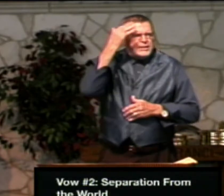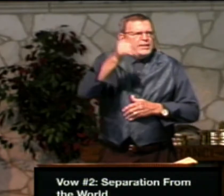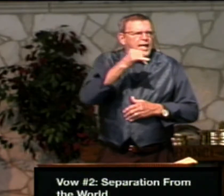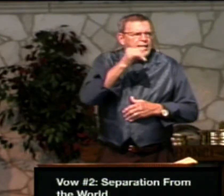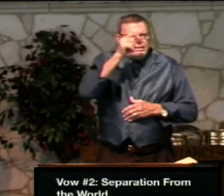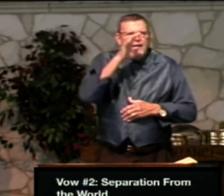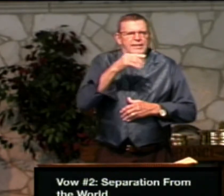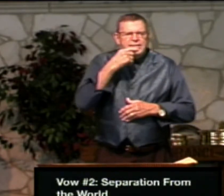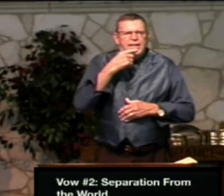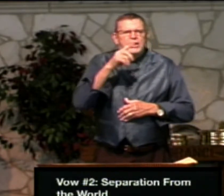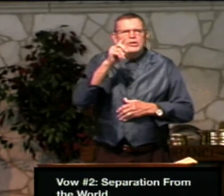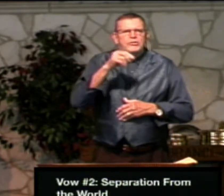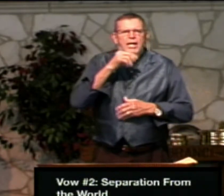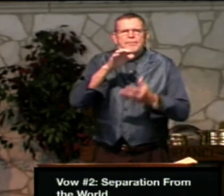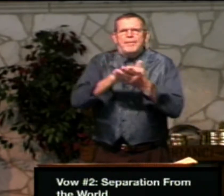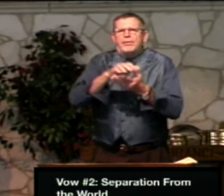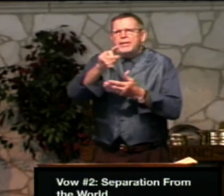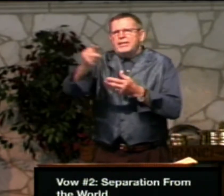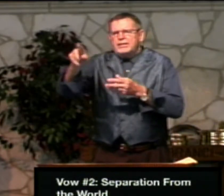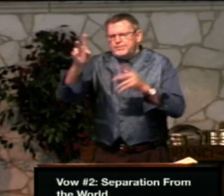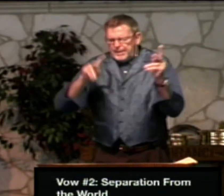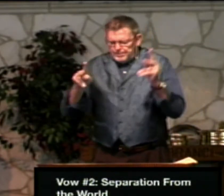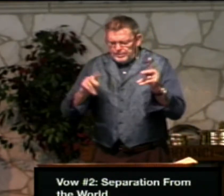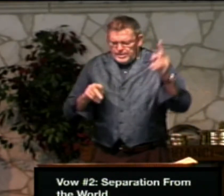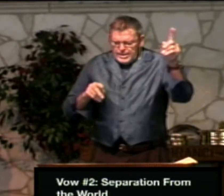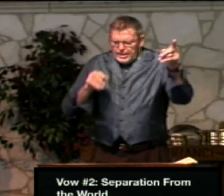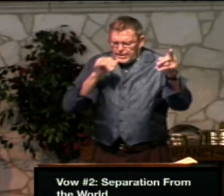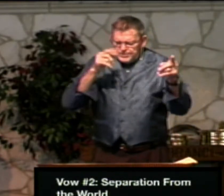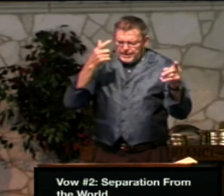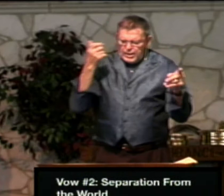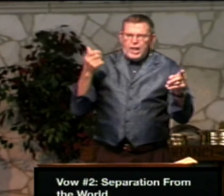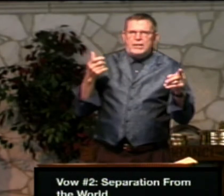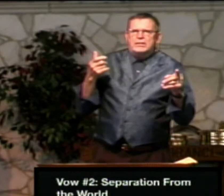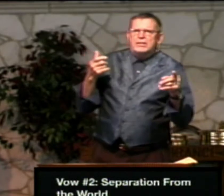The reason God said, do not marry these people, is because